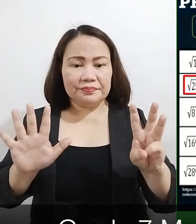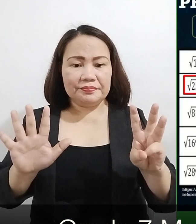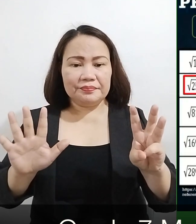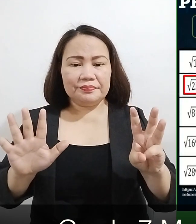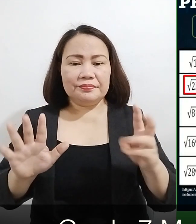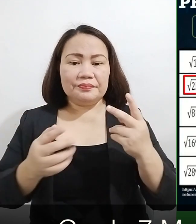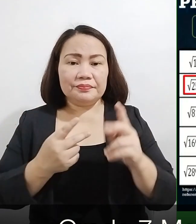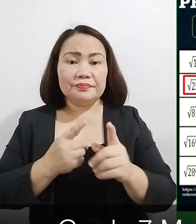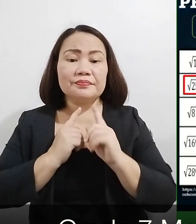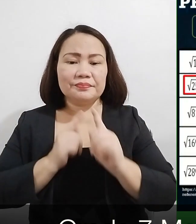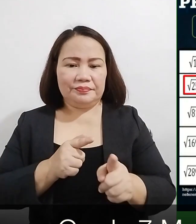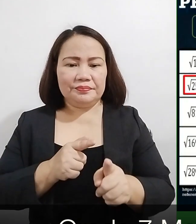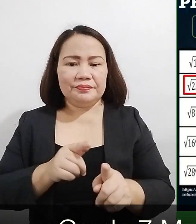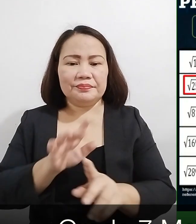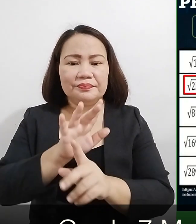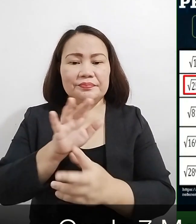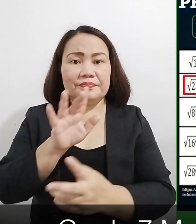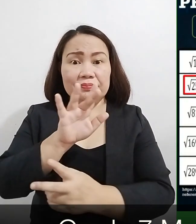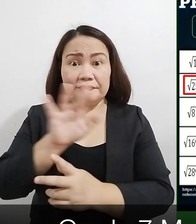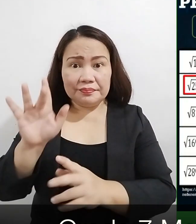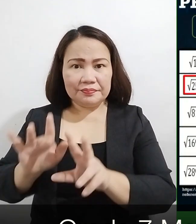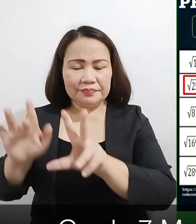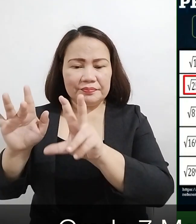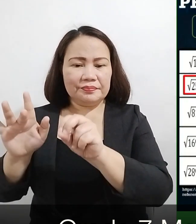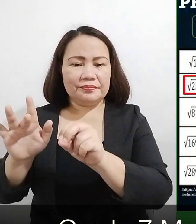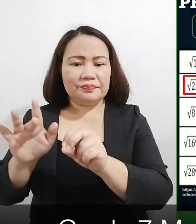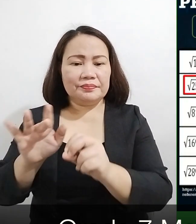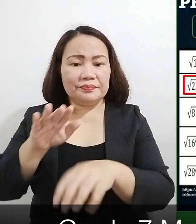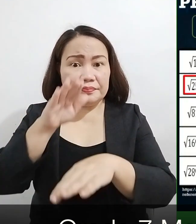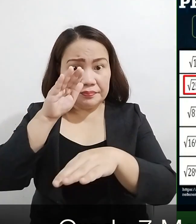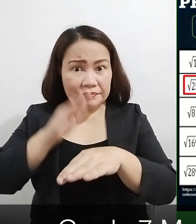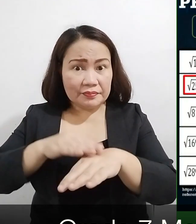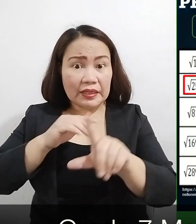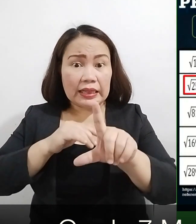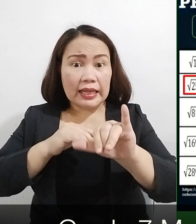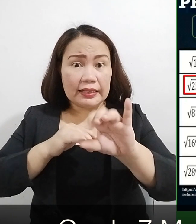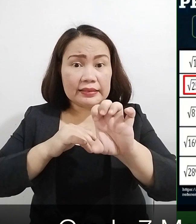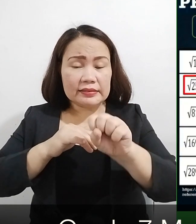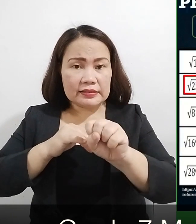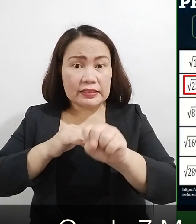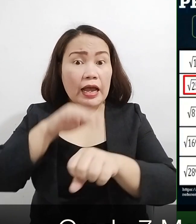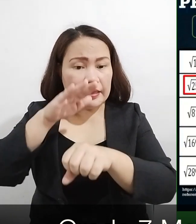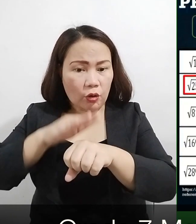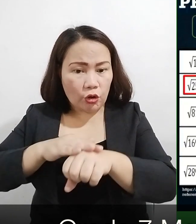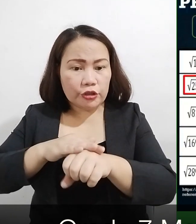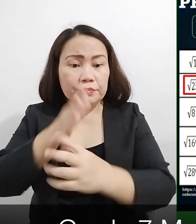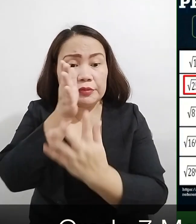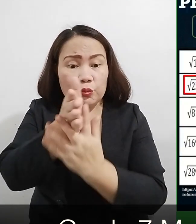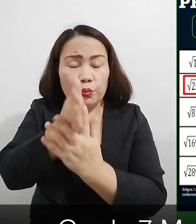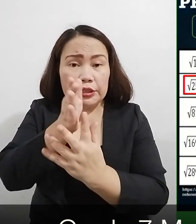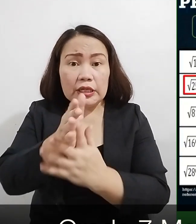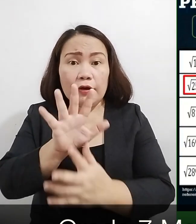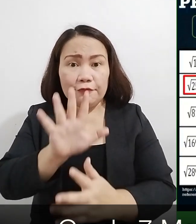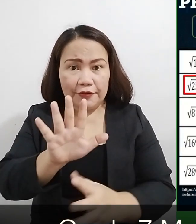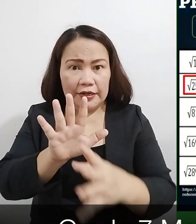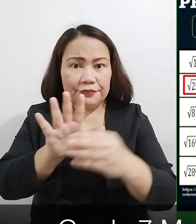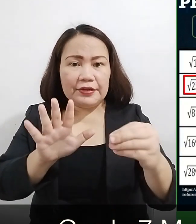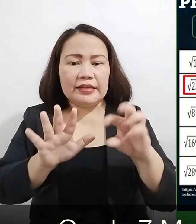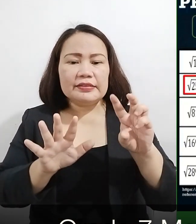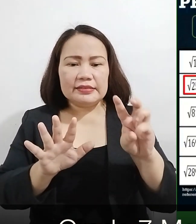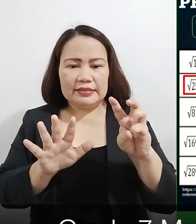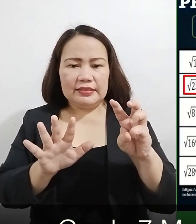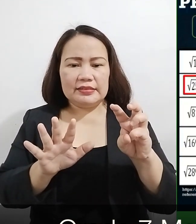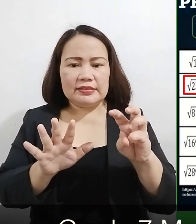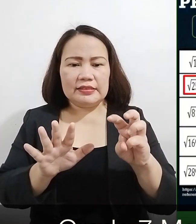therefore, square root of 30 lies between 5 and 6. So, ganun lang po ang gagawin.